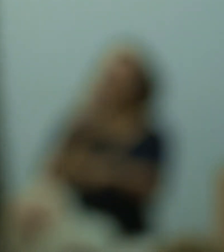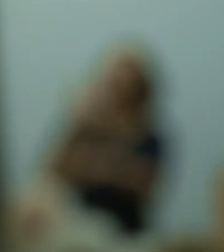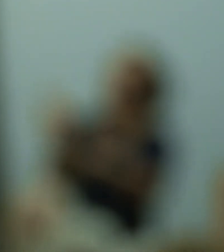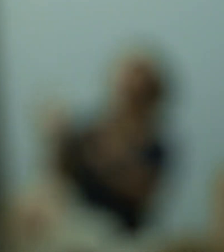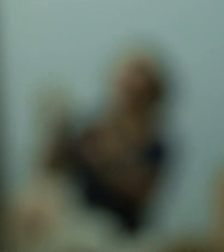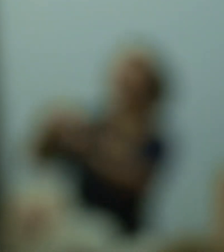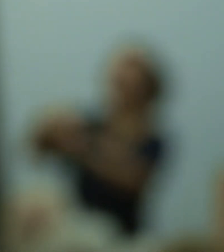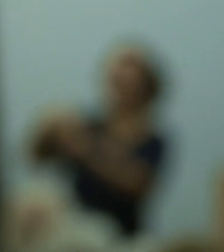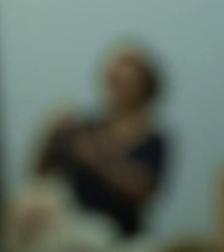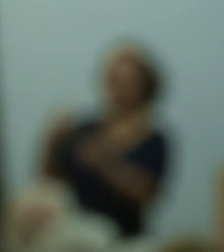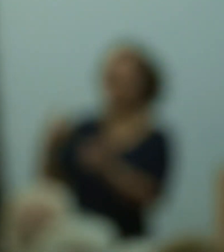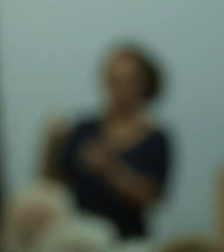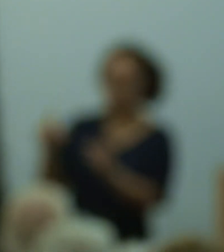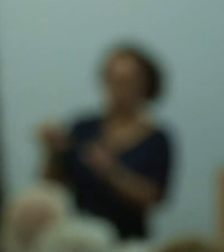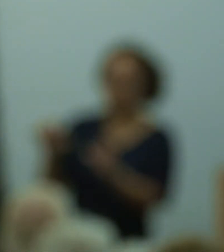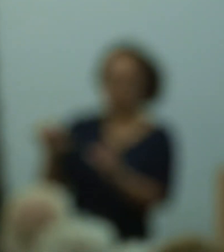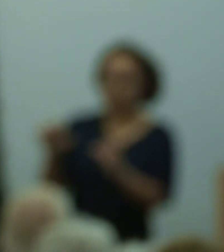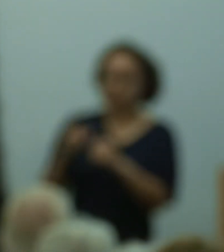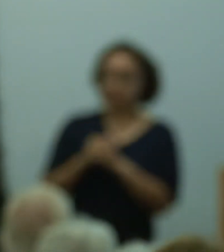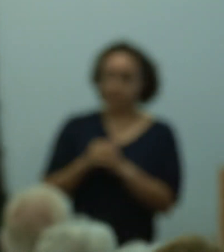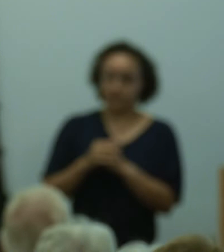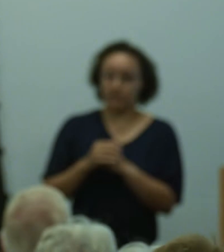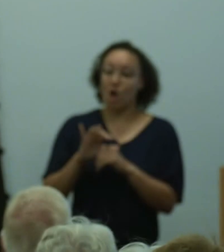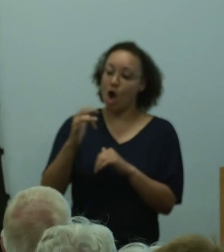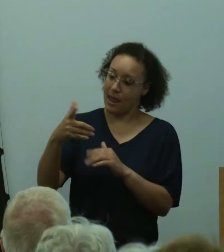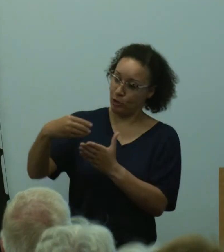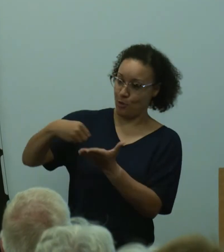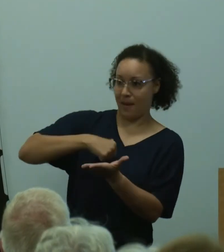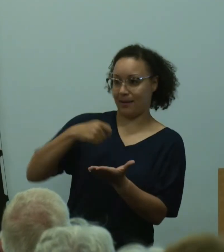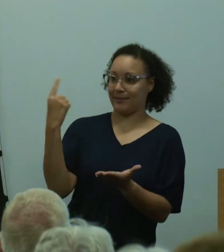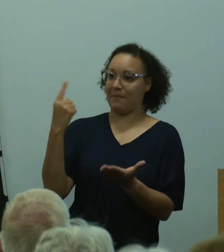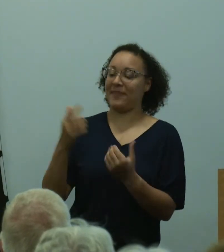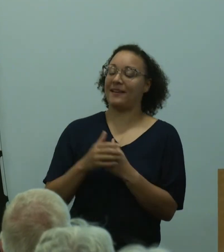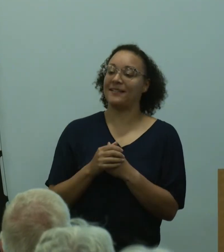arrested unless you pay me something.